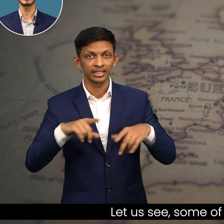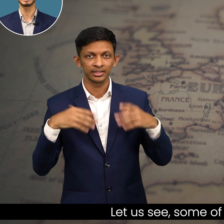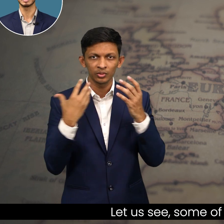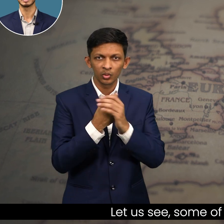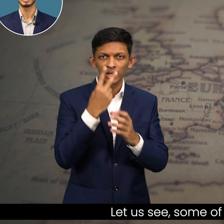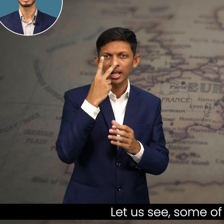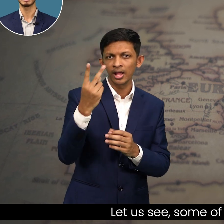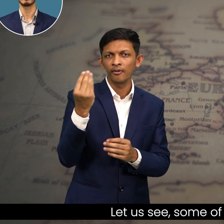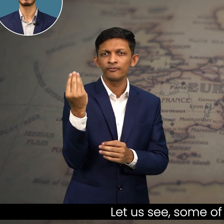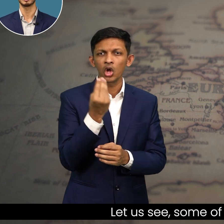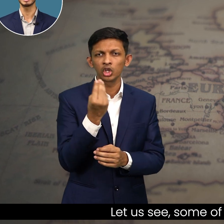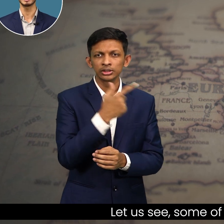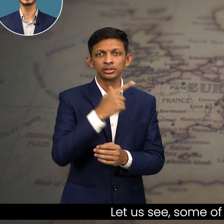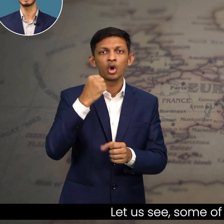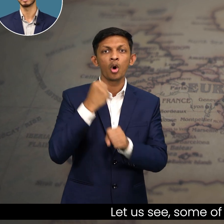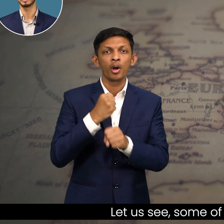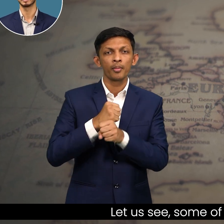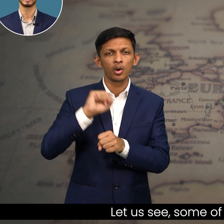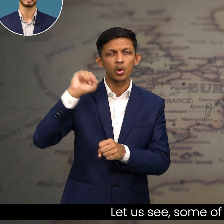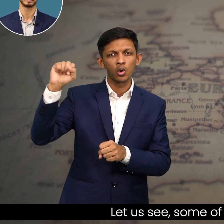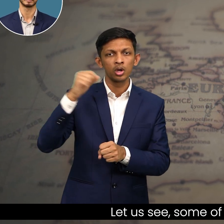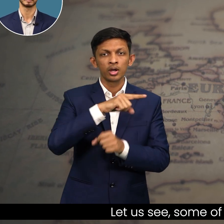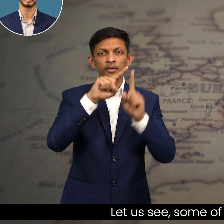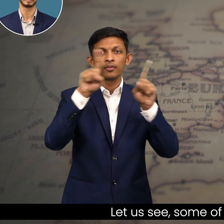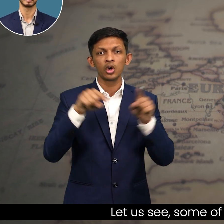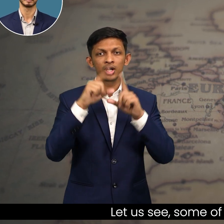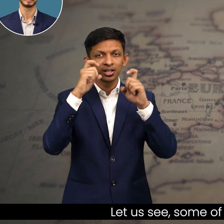Let us see some of the political symbols.